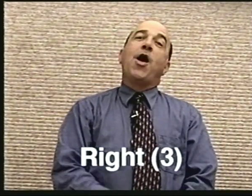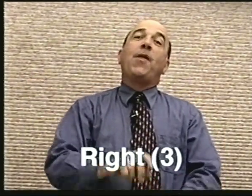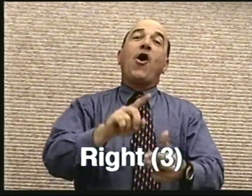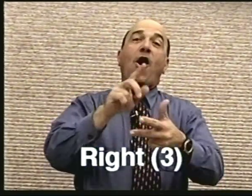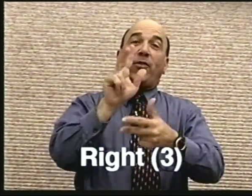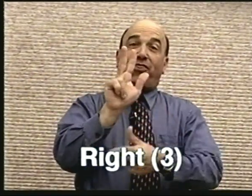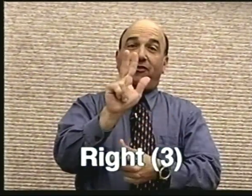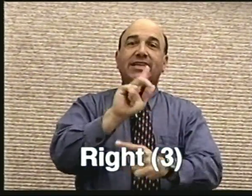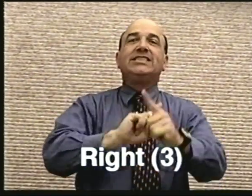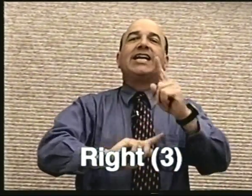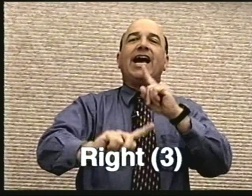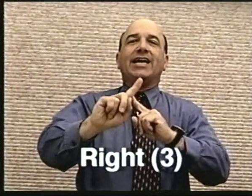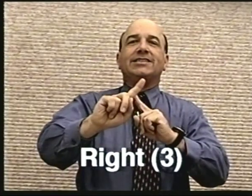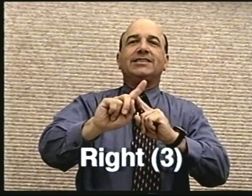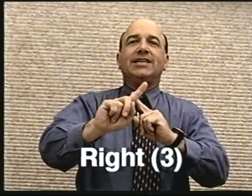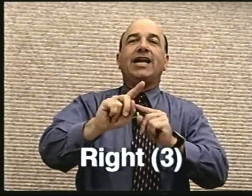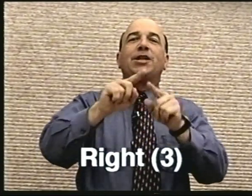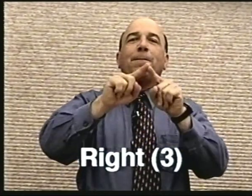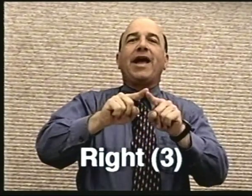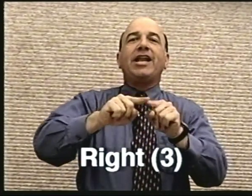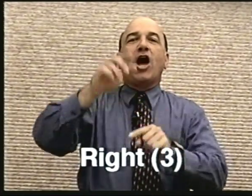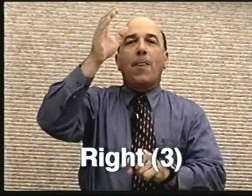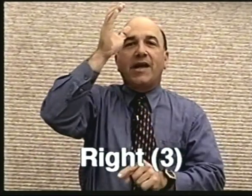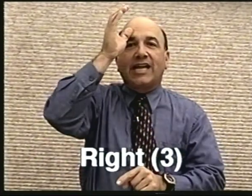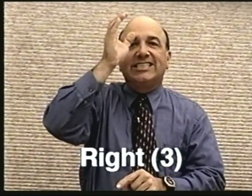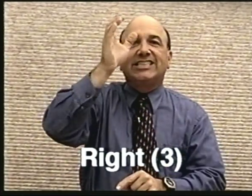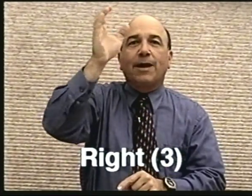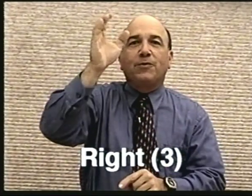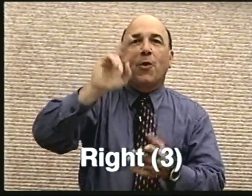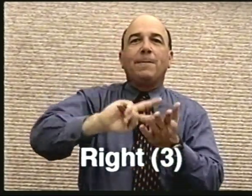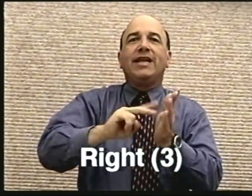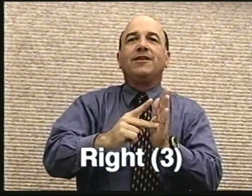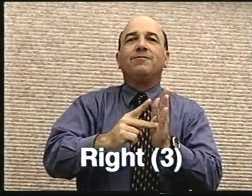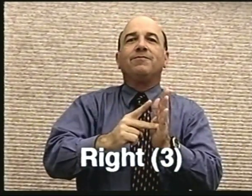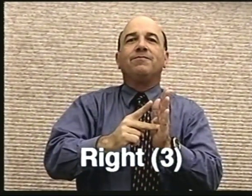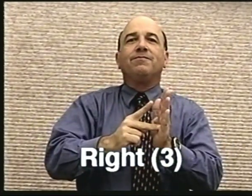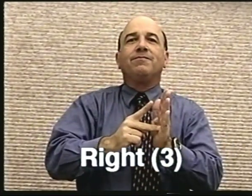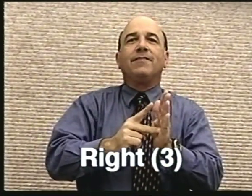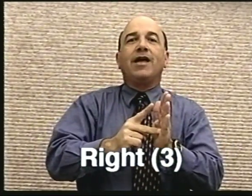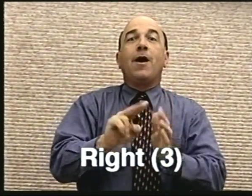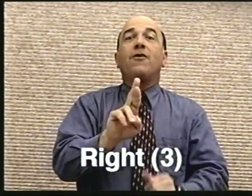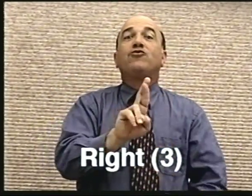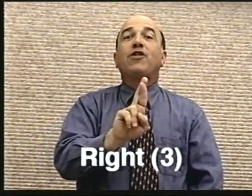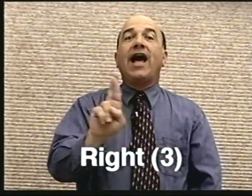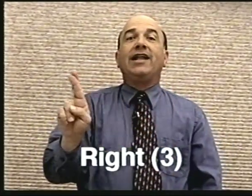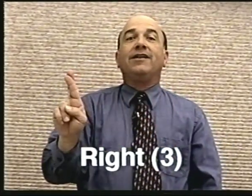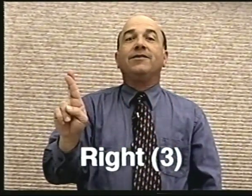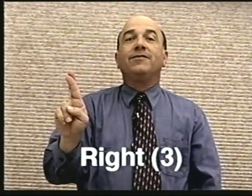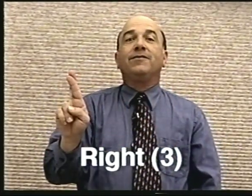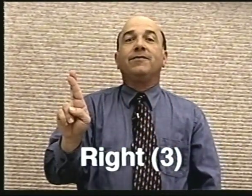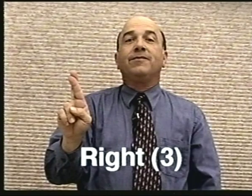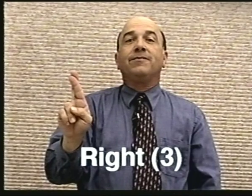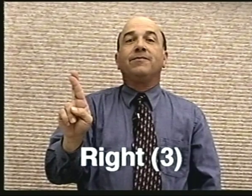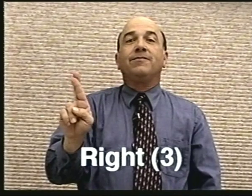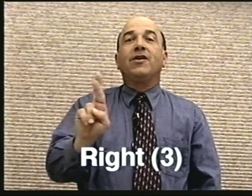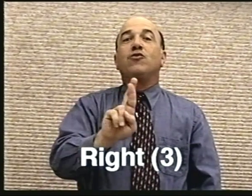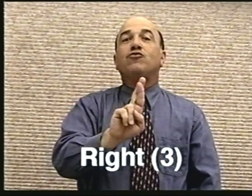There are three signs depending on the conceptual meaning. Right,